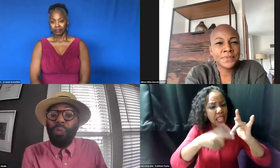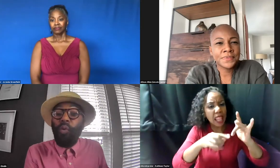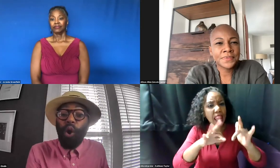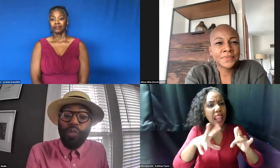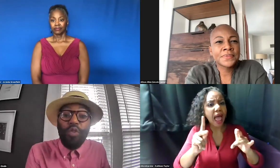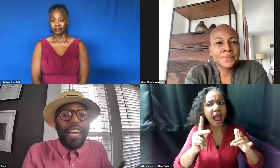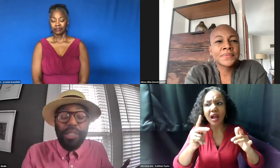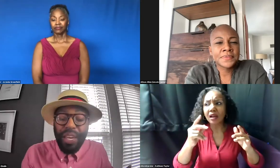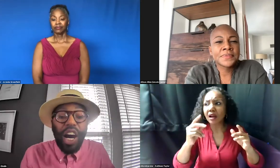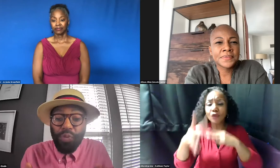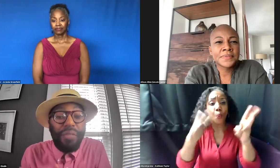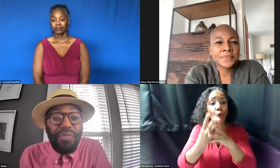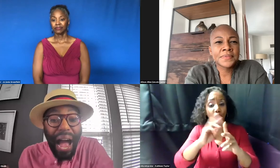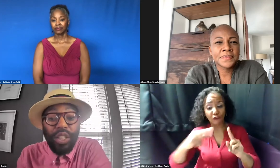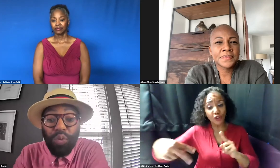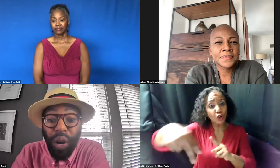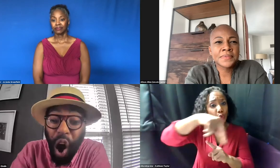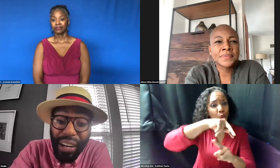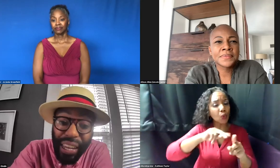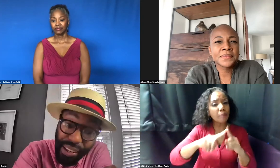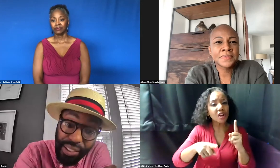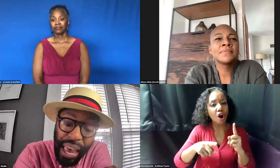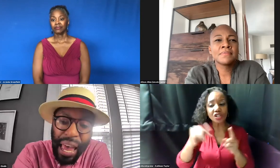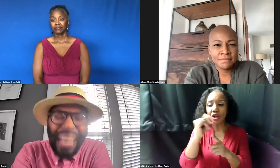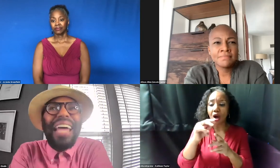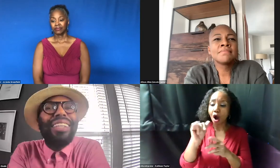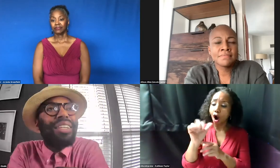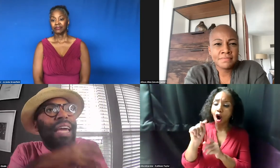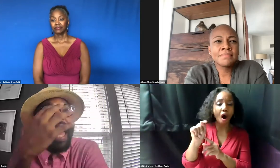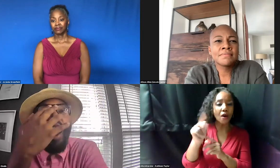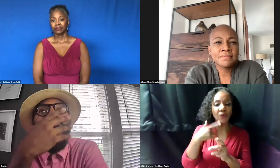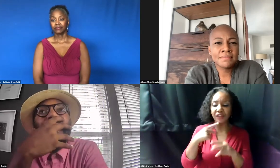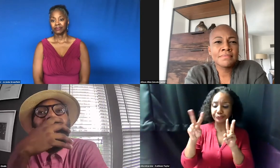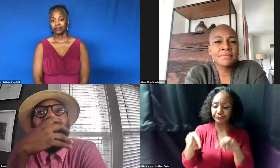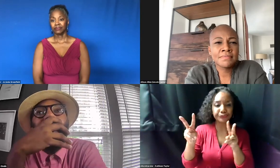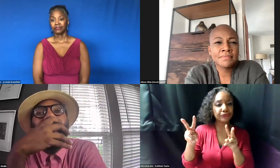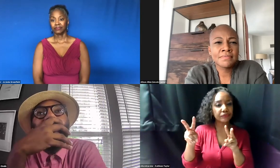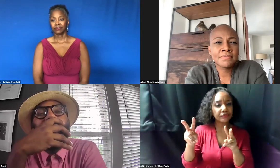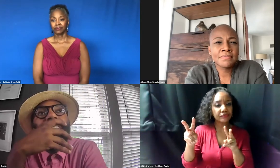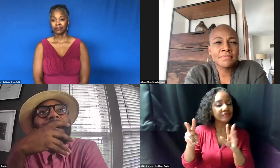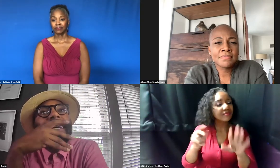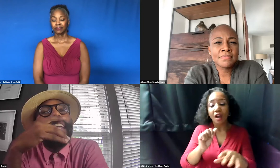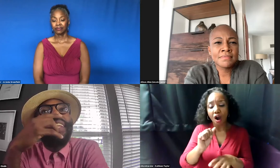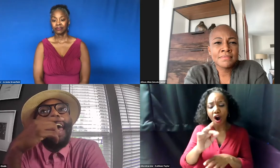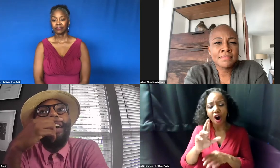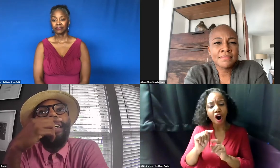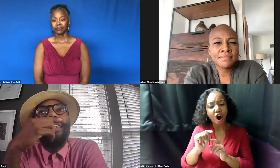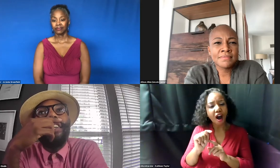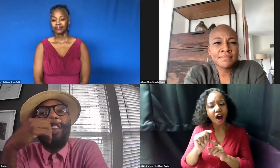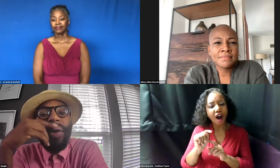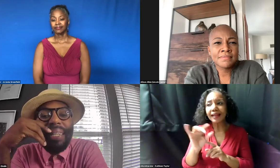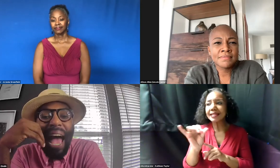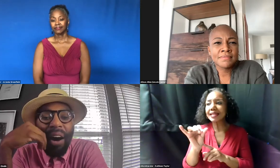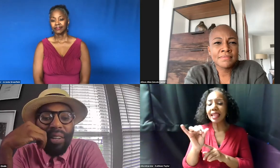a lack of multiple worldview is because we have devalued what art is. And to me, like, art is like, it's like